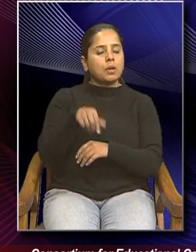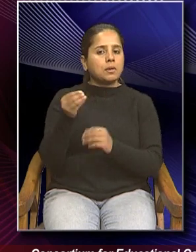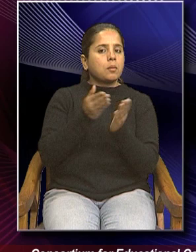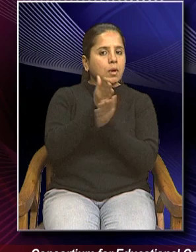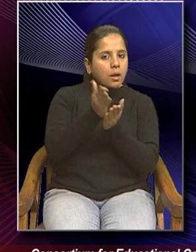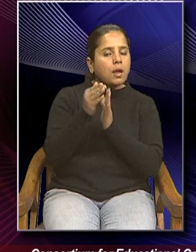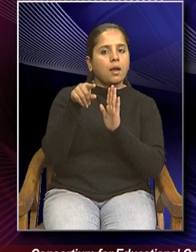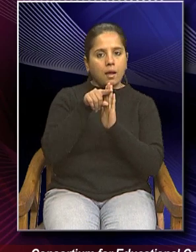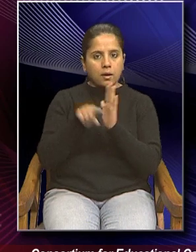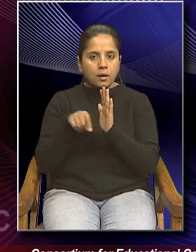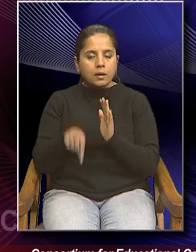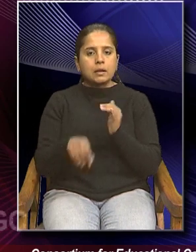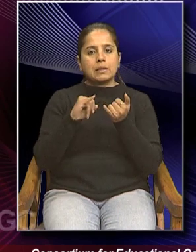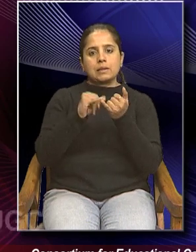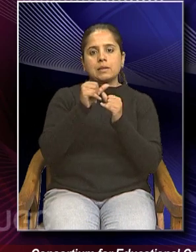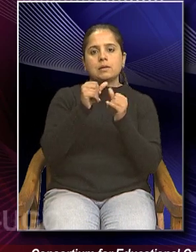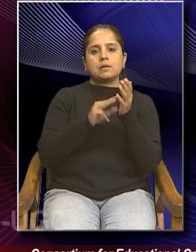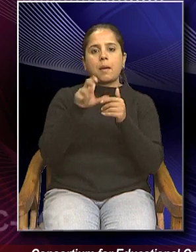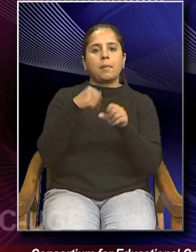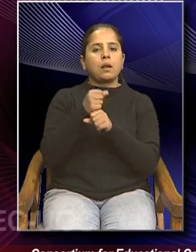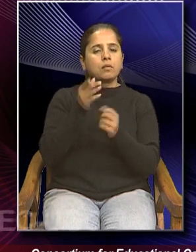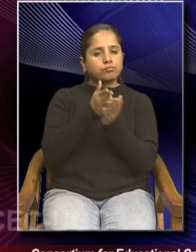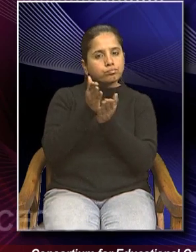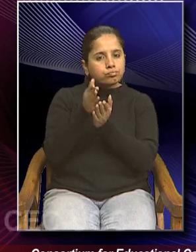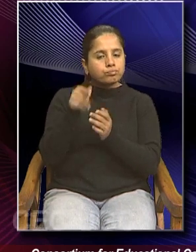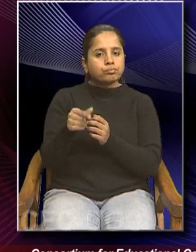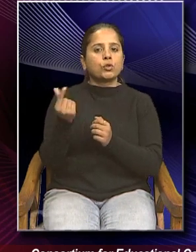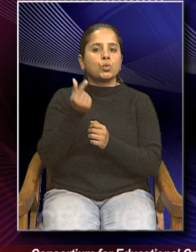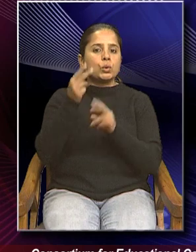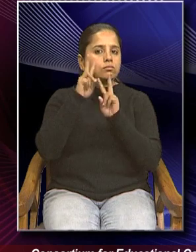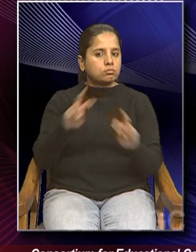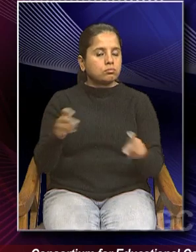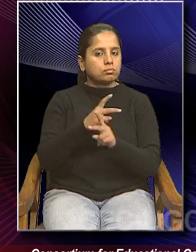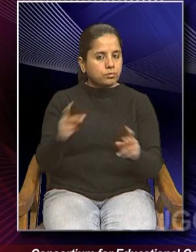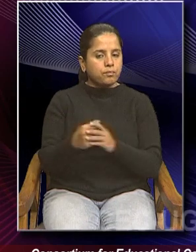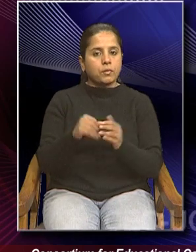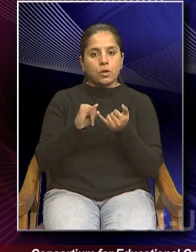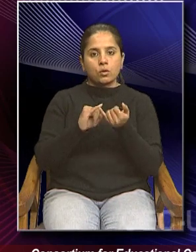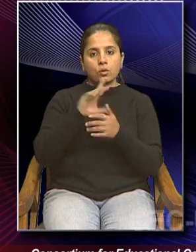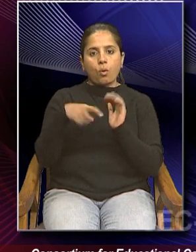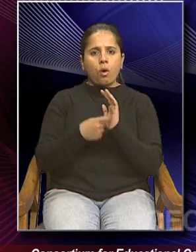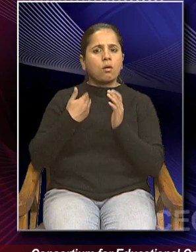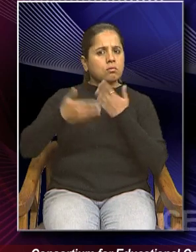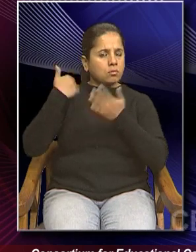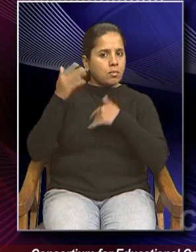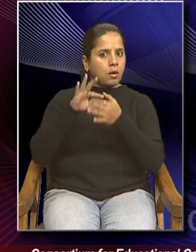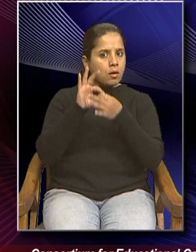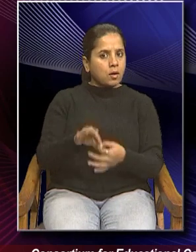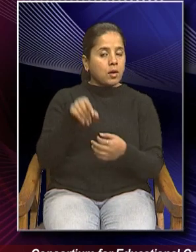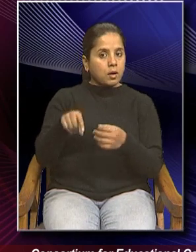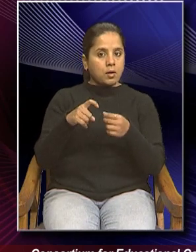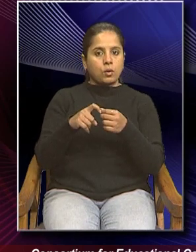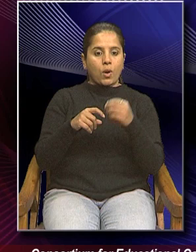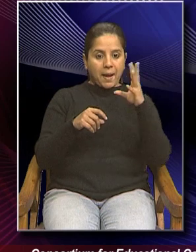methods, ethics, and sampling techniques used in psychological research. Scholars have traditionally regarded